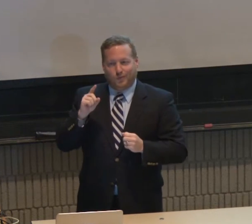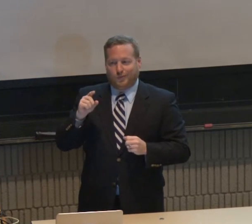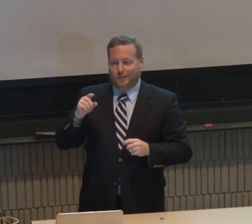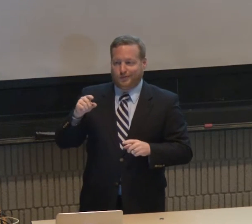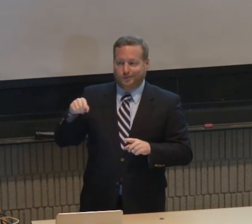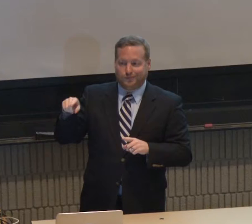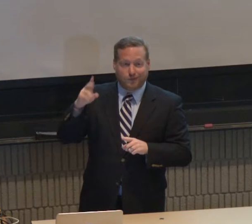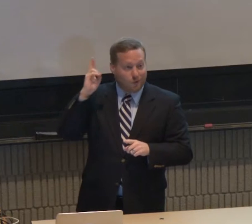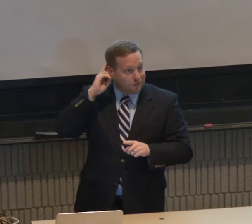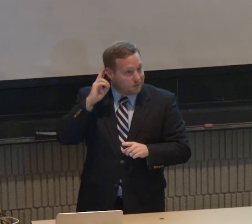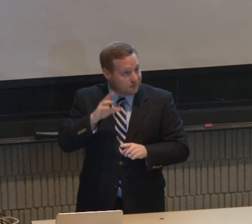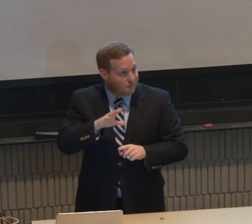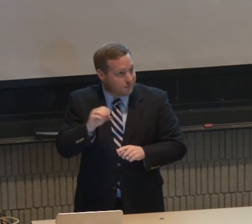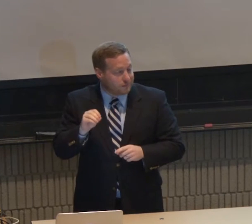factory, essentially, for